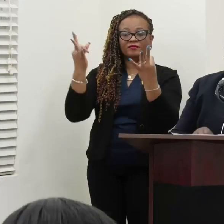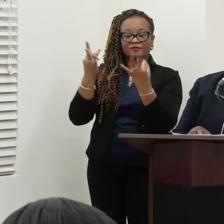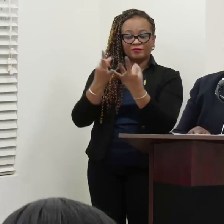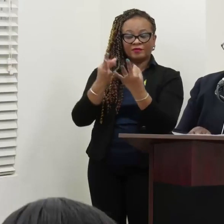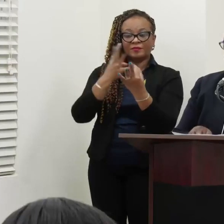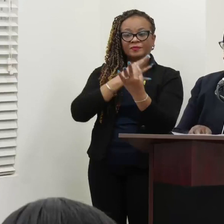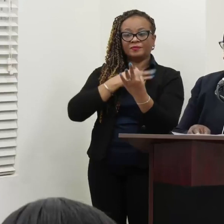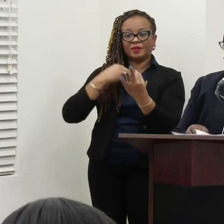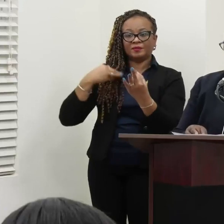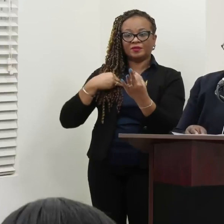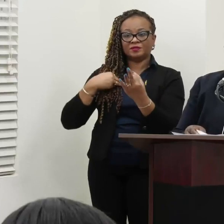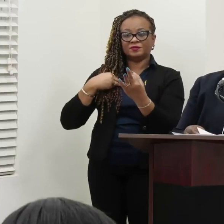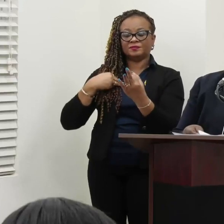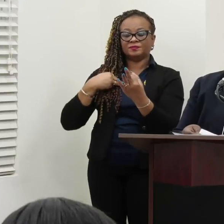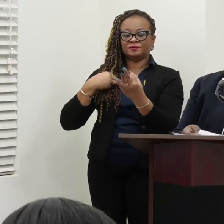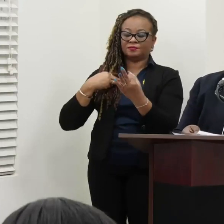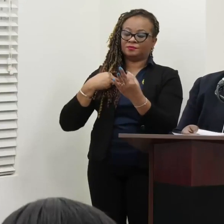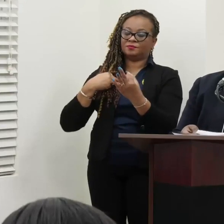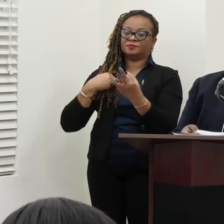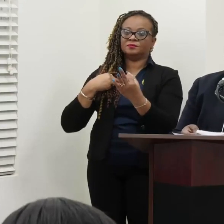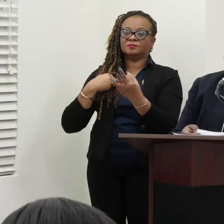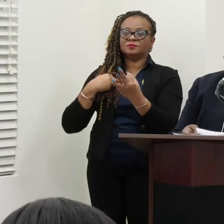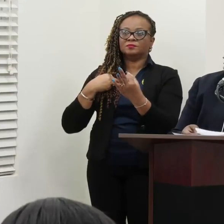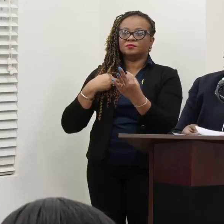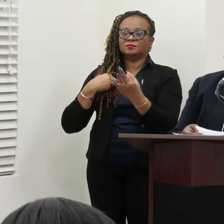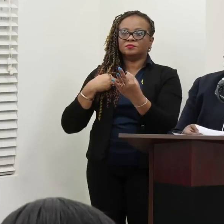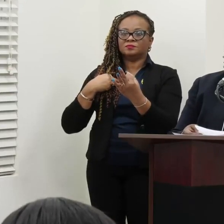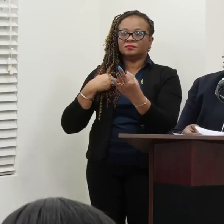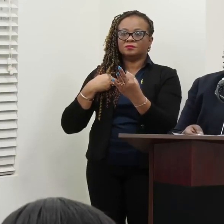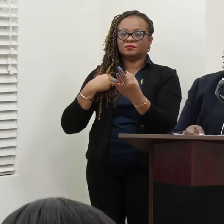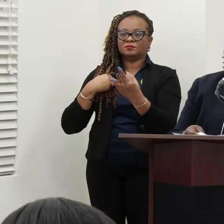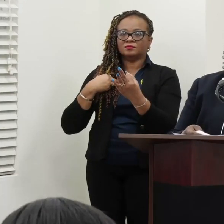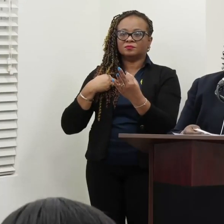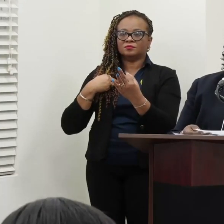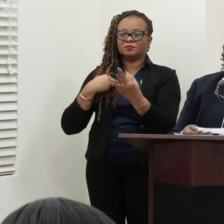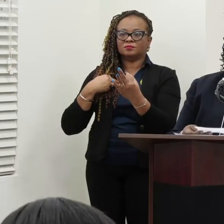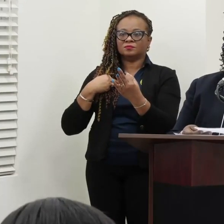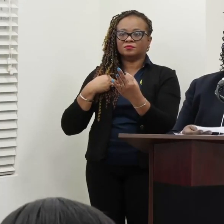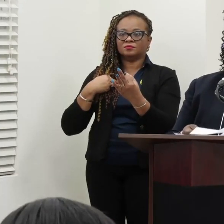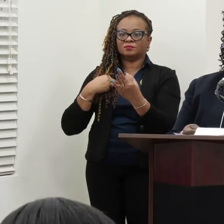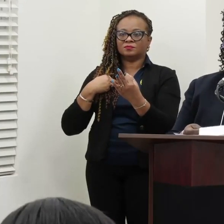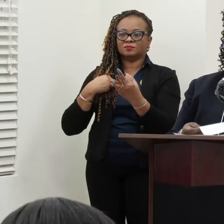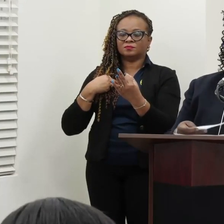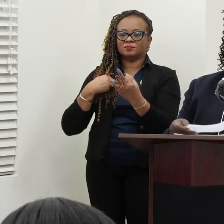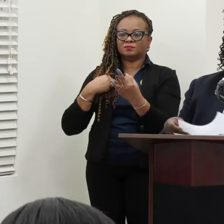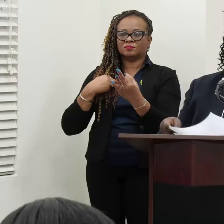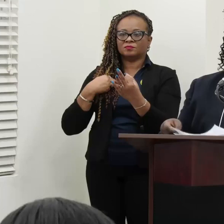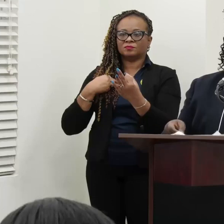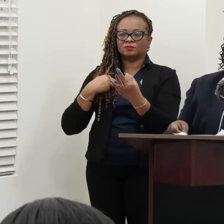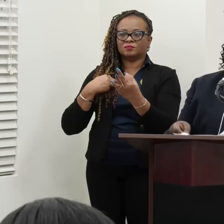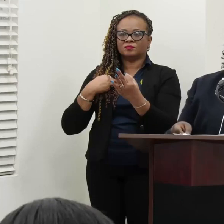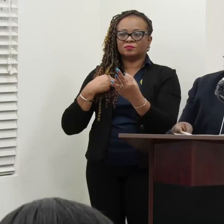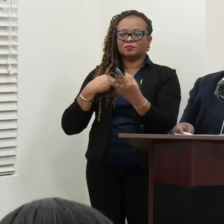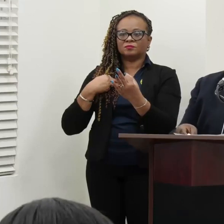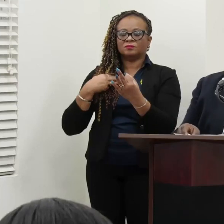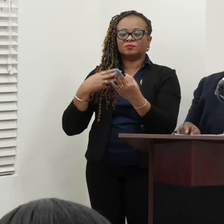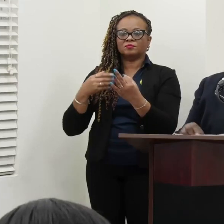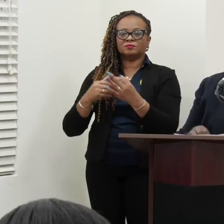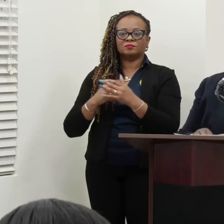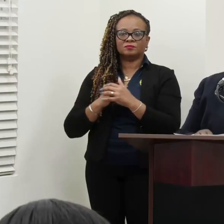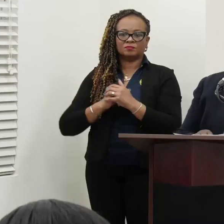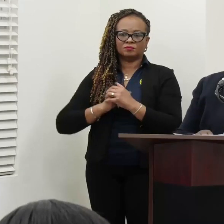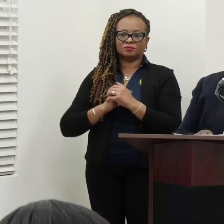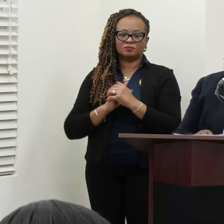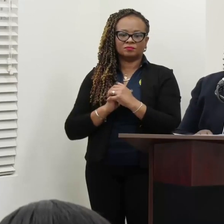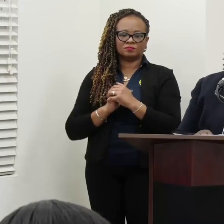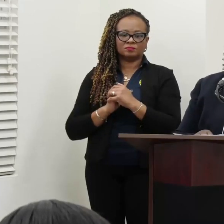areas. Sou grand moun, sou pa ka parler, sou pa ka marcher, sou gen disability, yo besoin aller nan abri pour